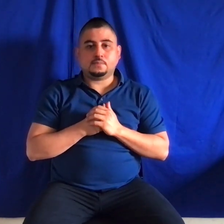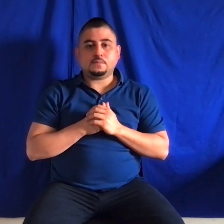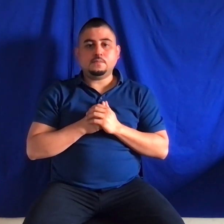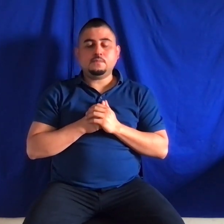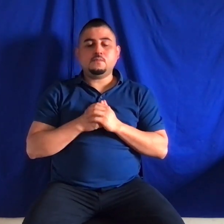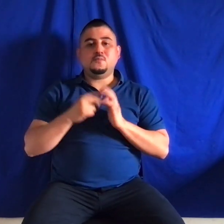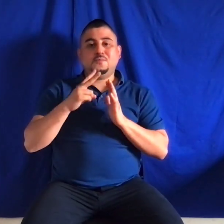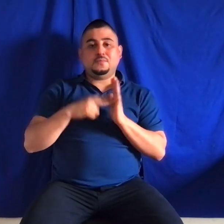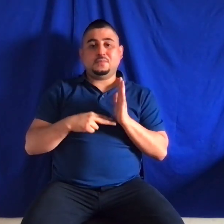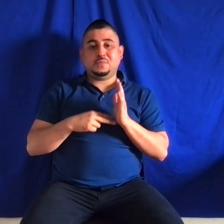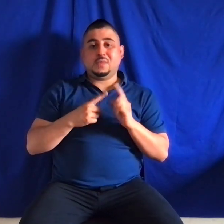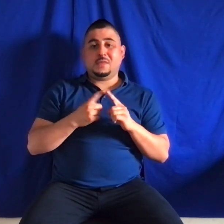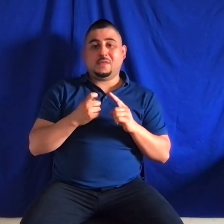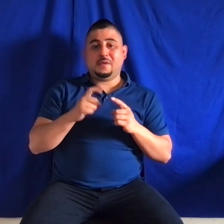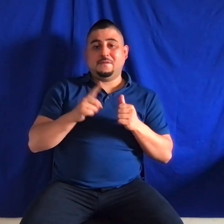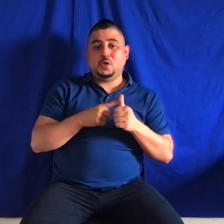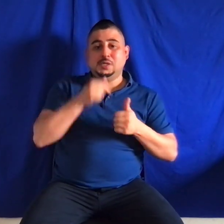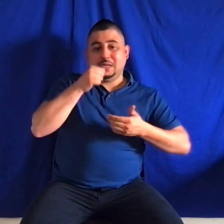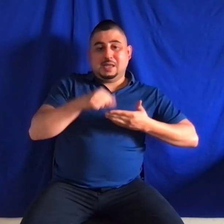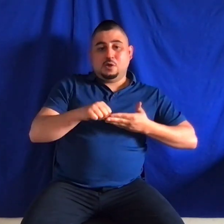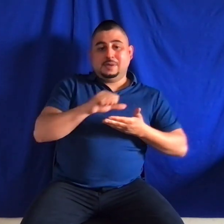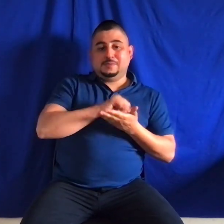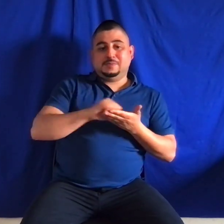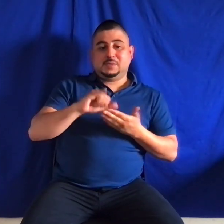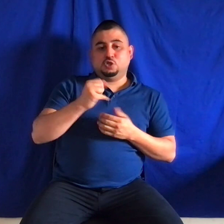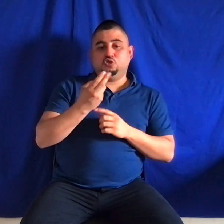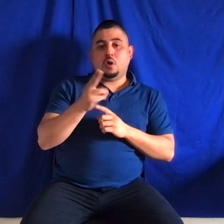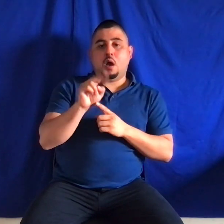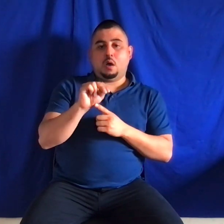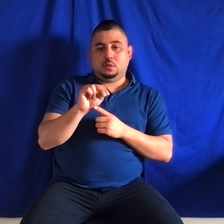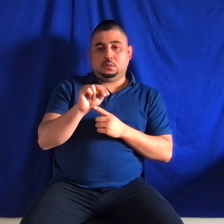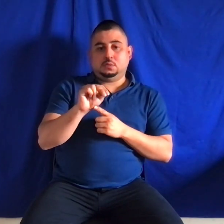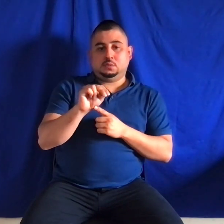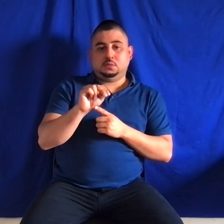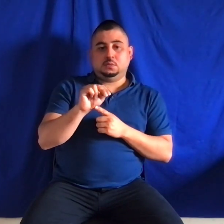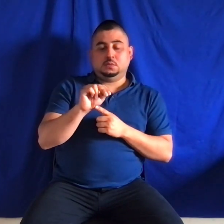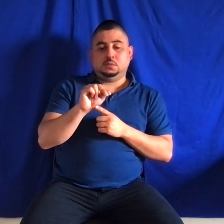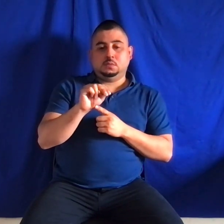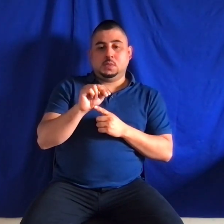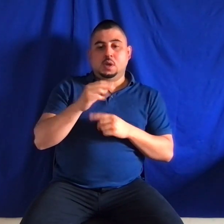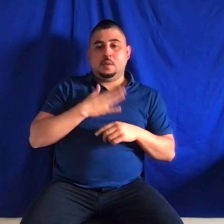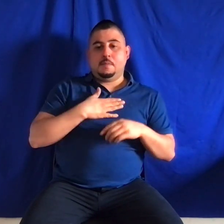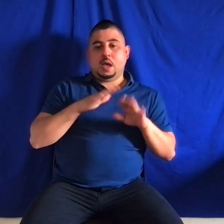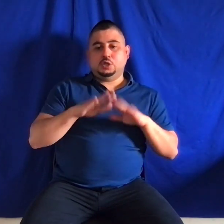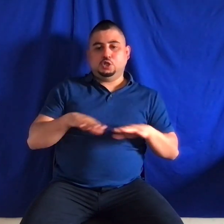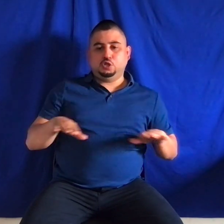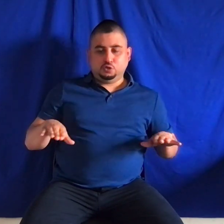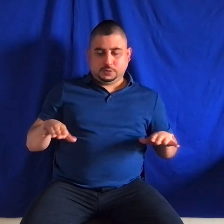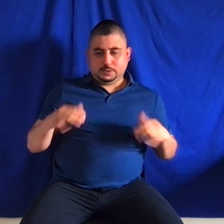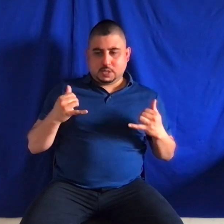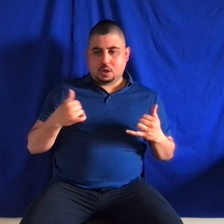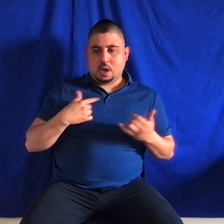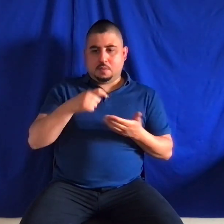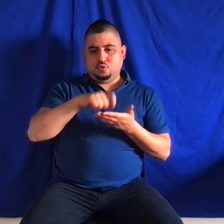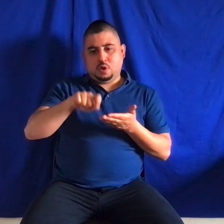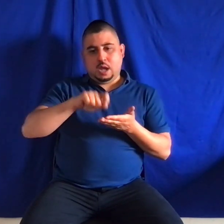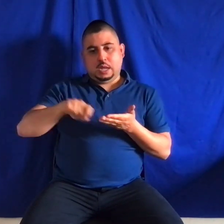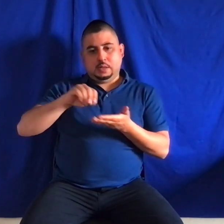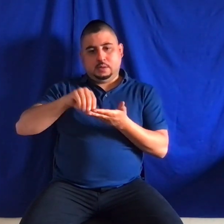A reading from the first letter of St. John. My children, I am writing this to you so